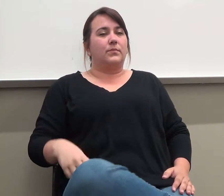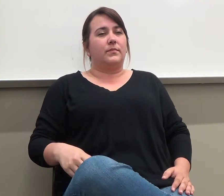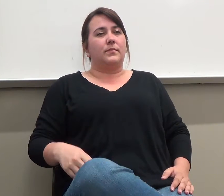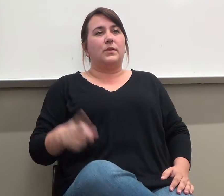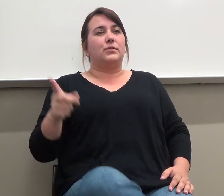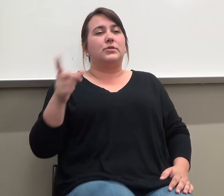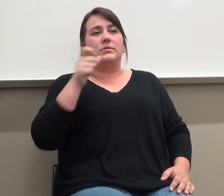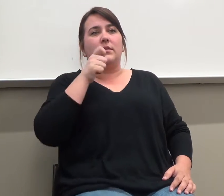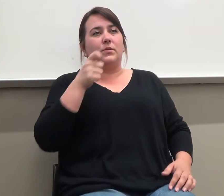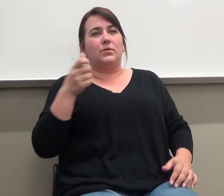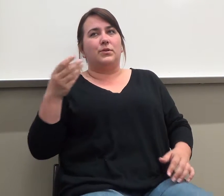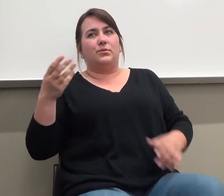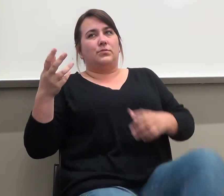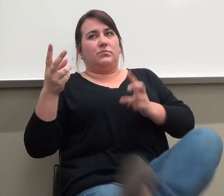that